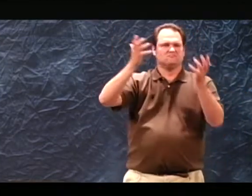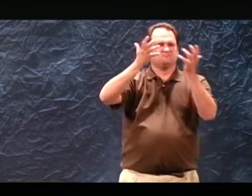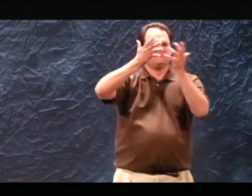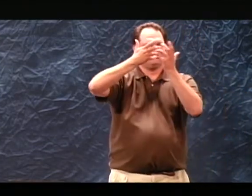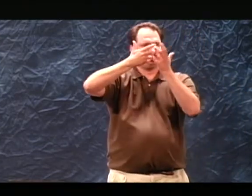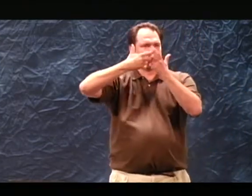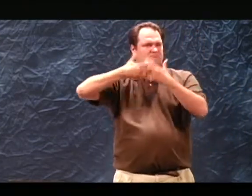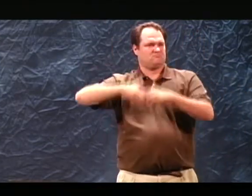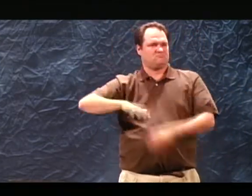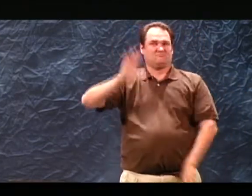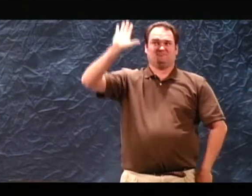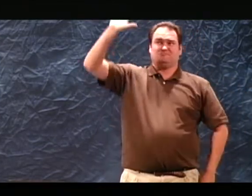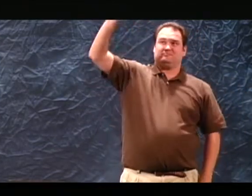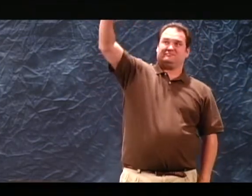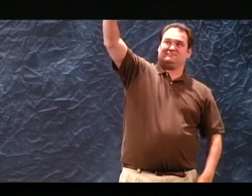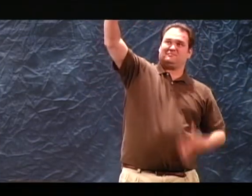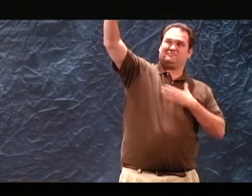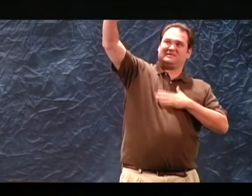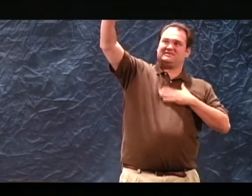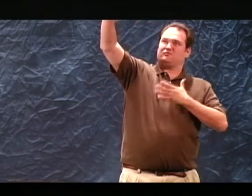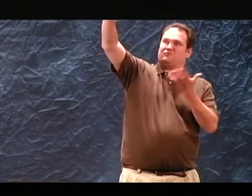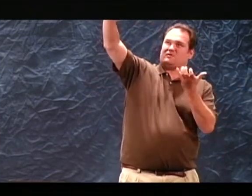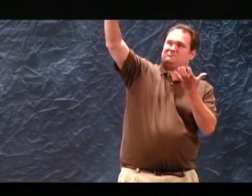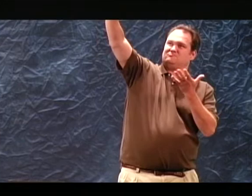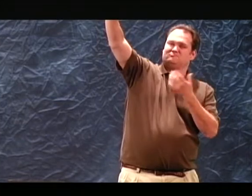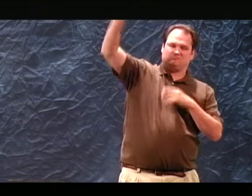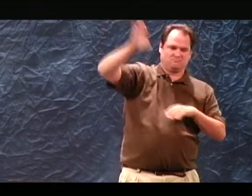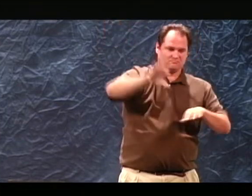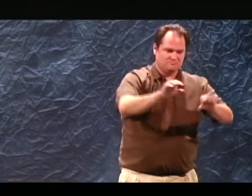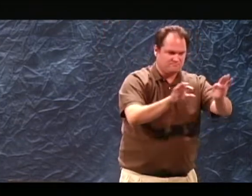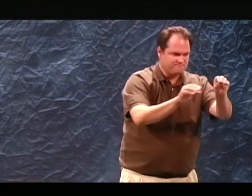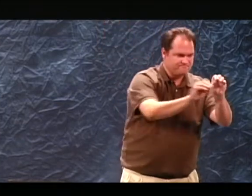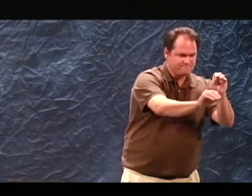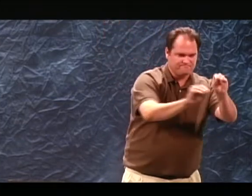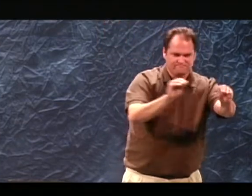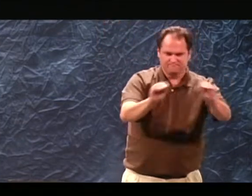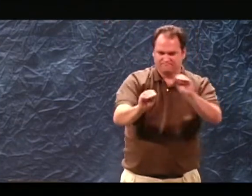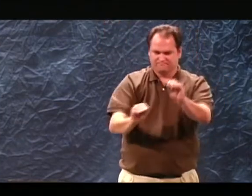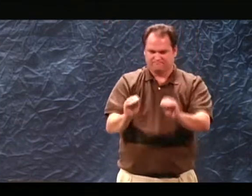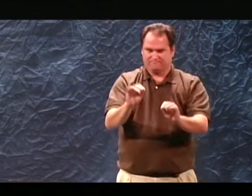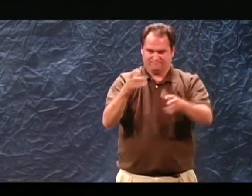god has arranged the members in the body as he has chosen